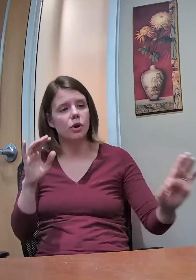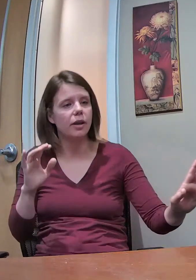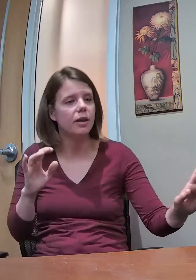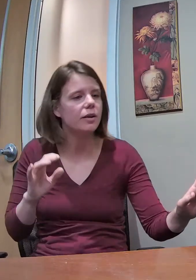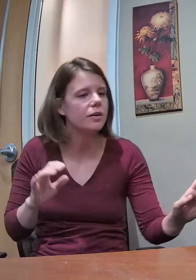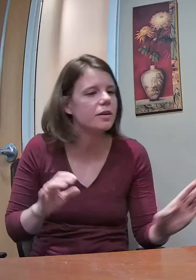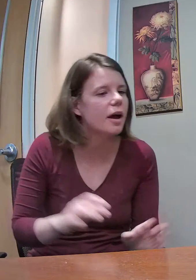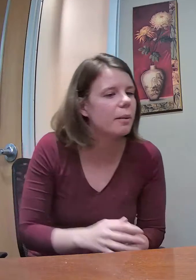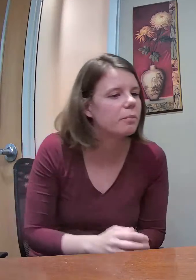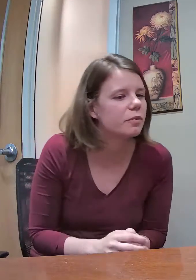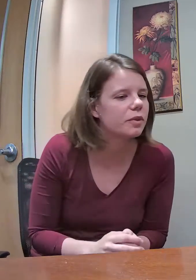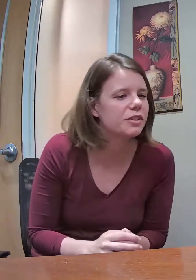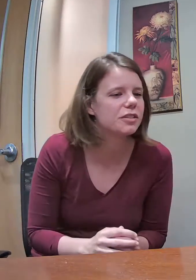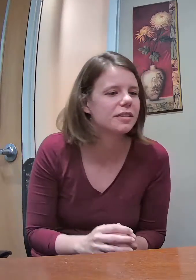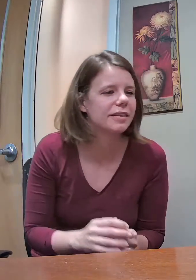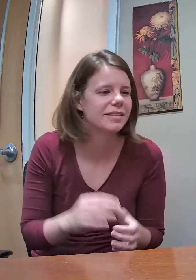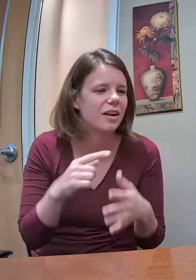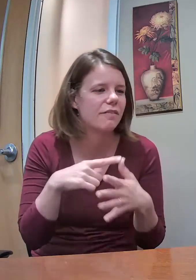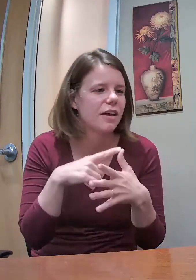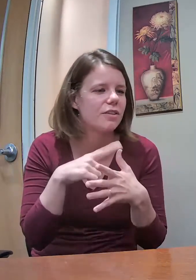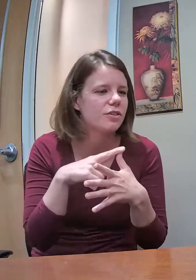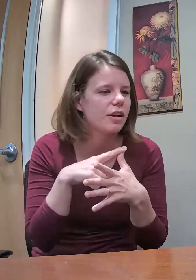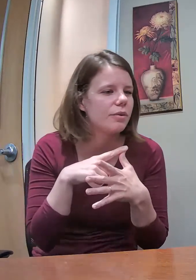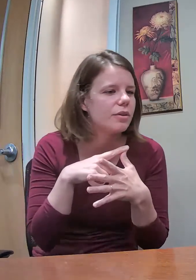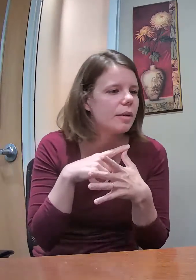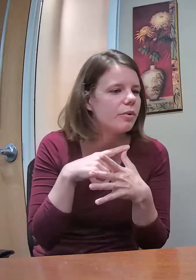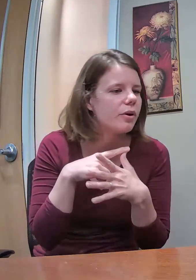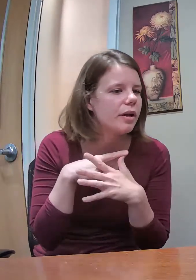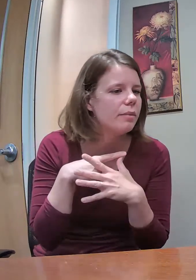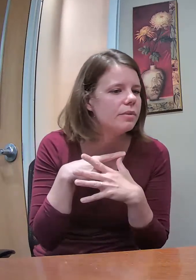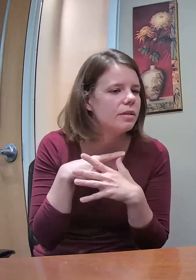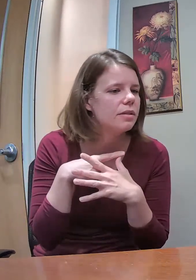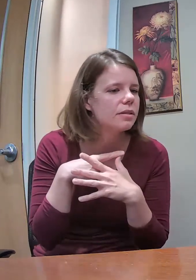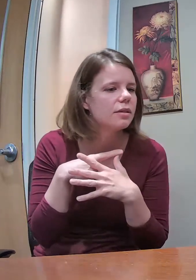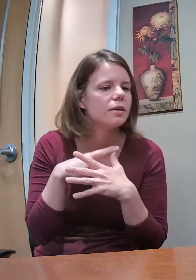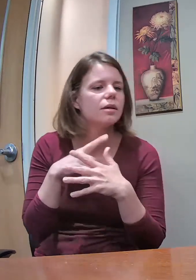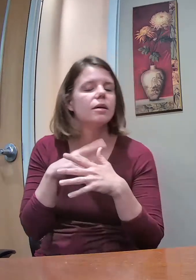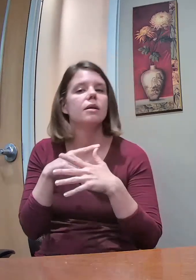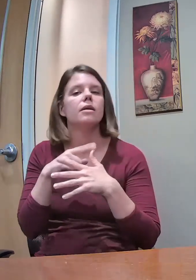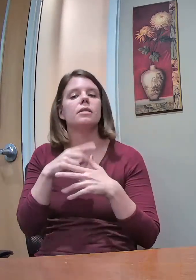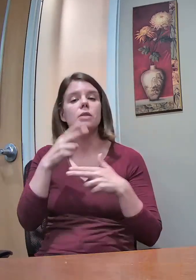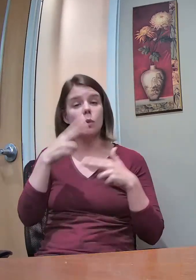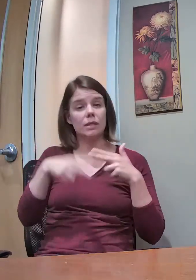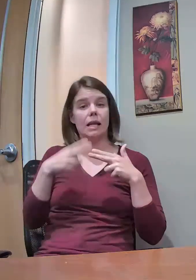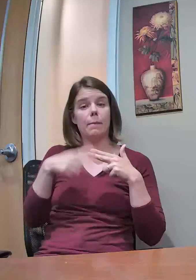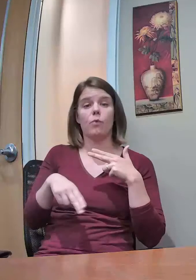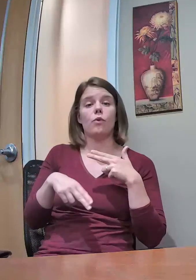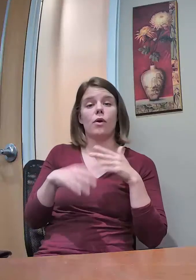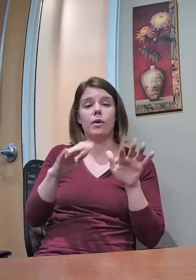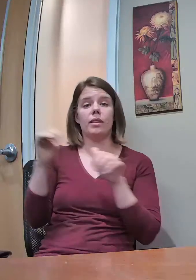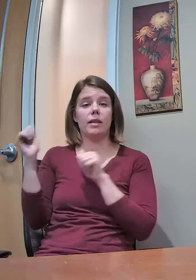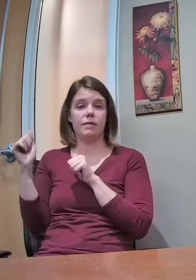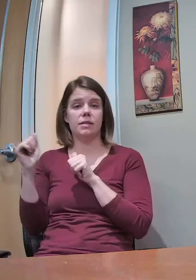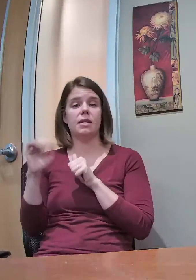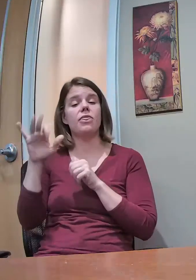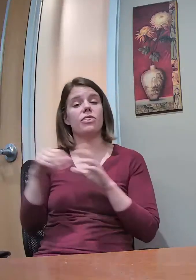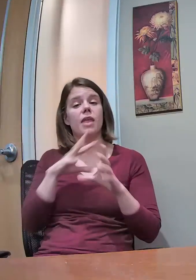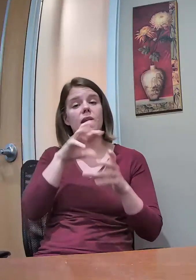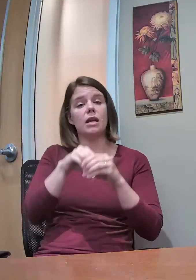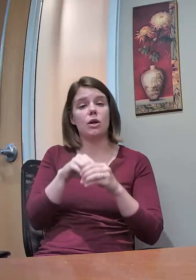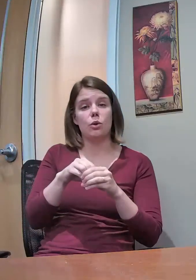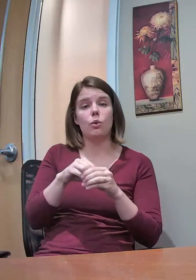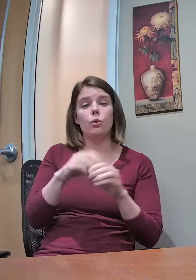Vacation absences must. Just list that off again, starting with the temporary absence. Okay, temporary absences